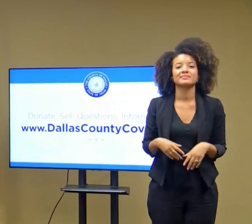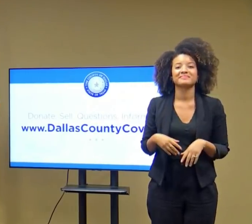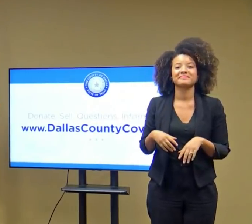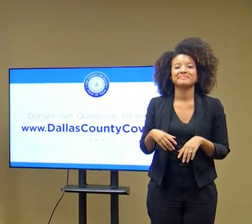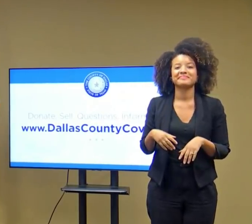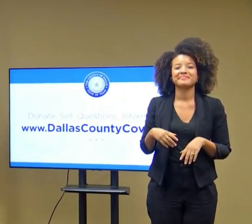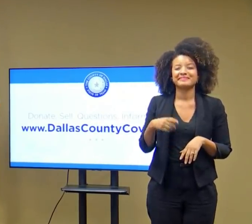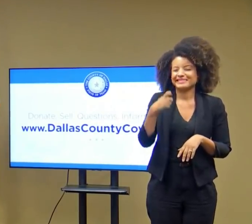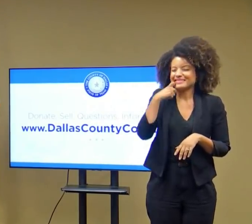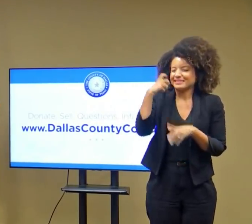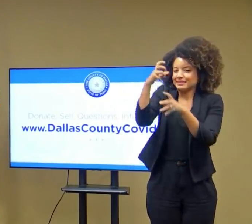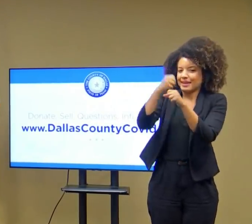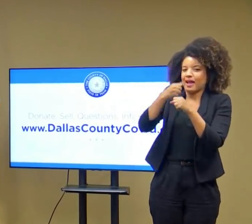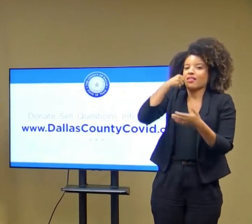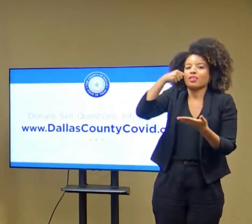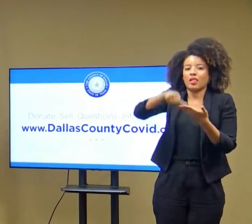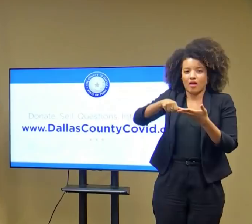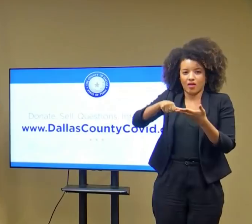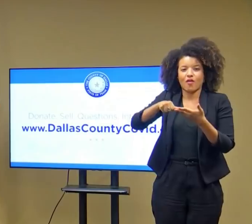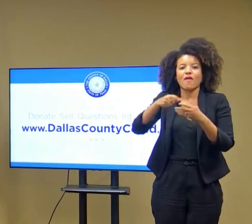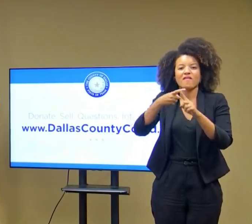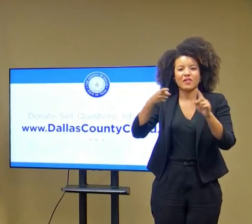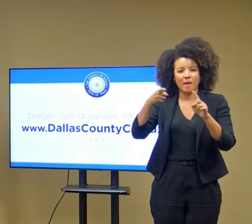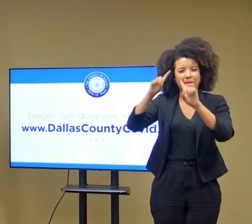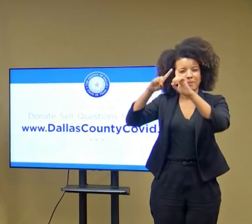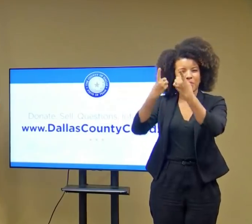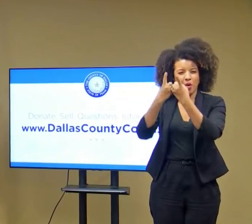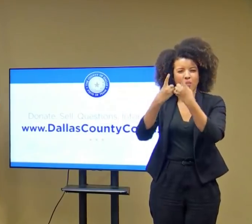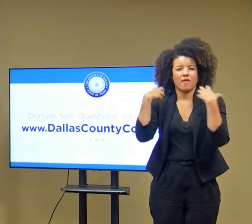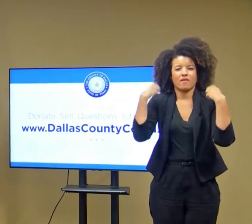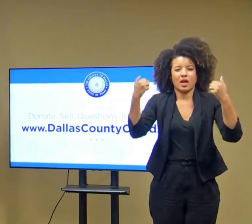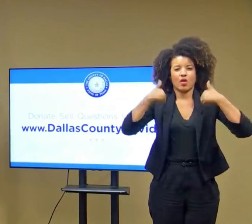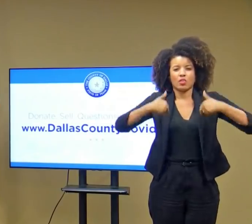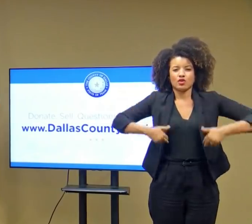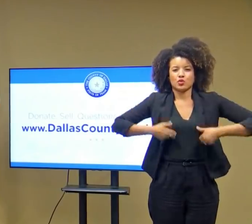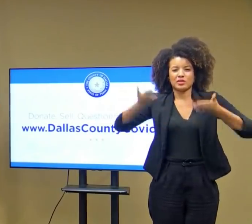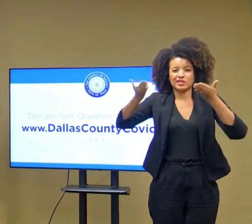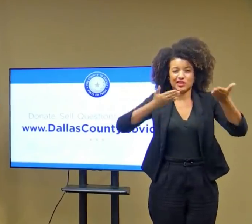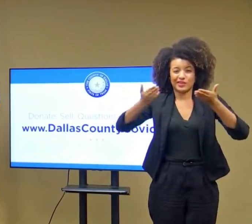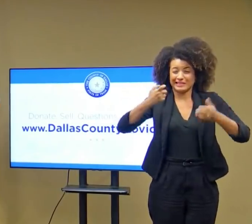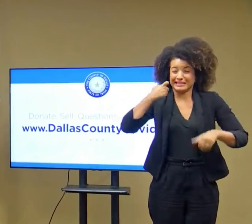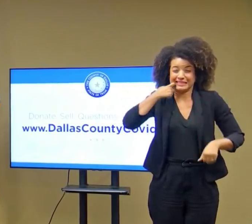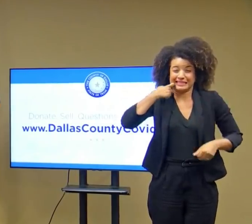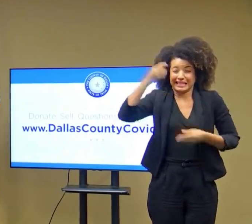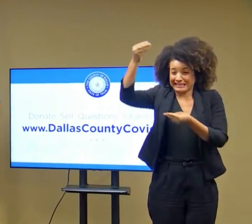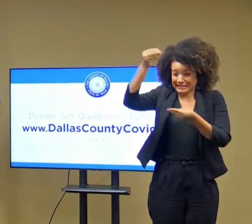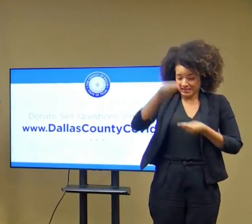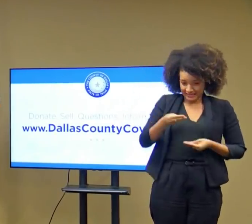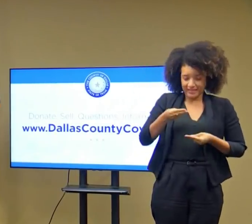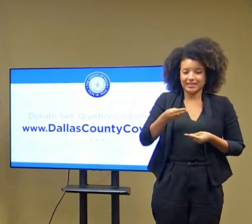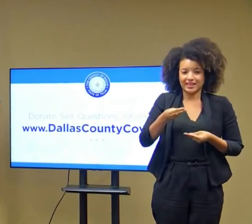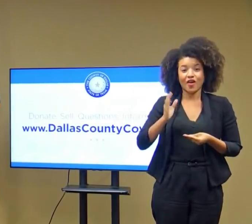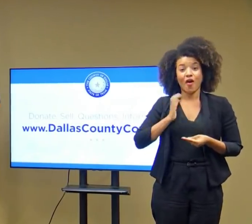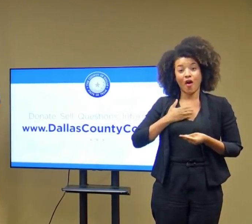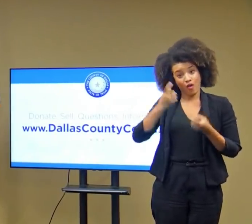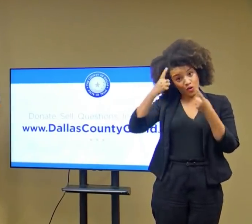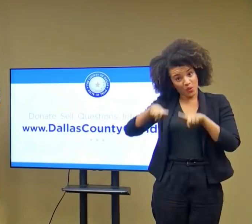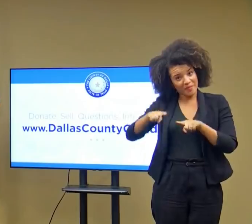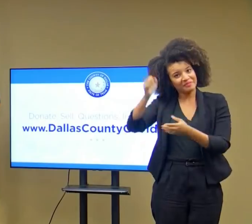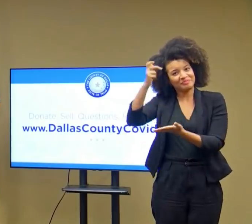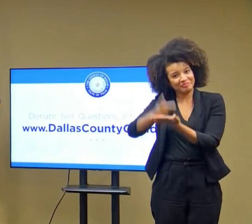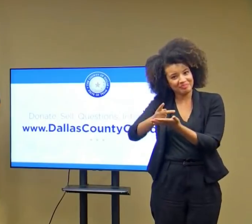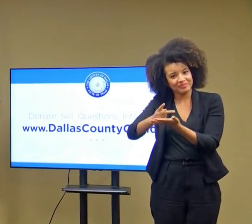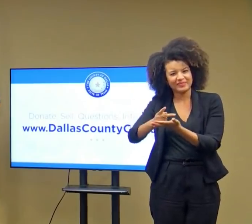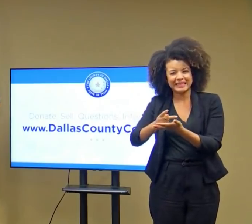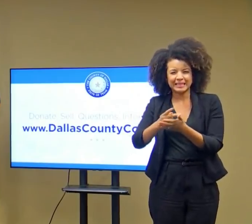letter from Department of Health and Human Services moments ago confirming our agreement today. It reads in